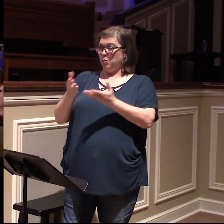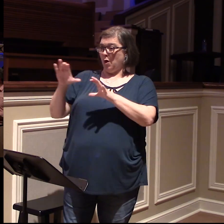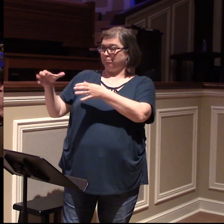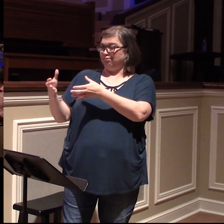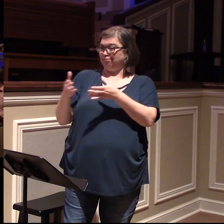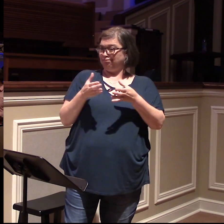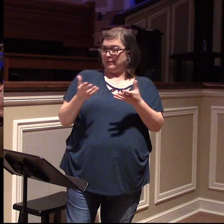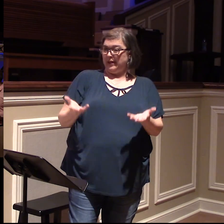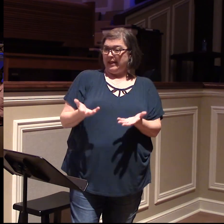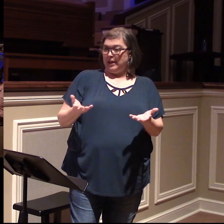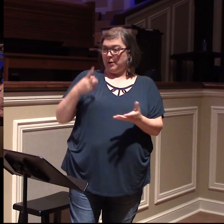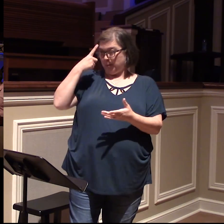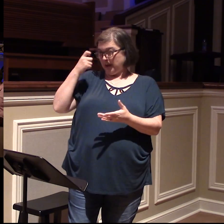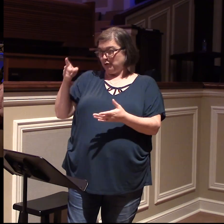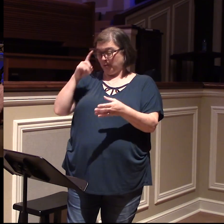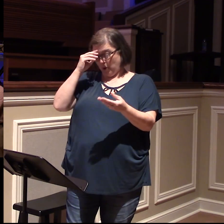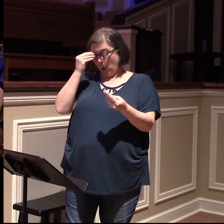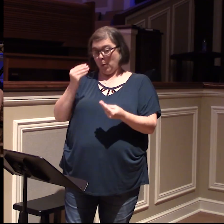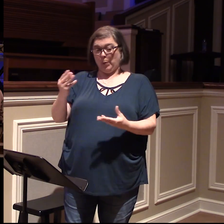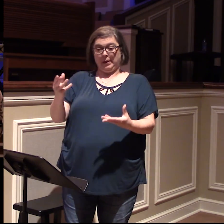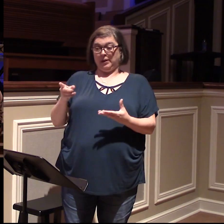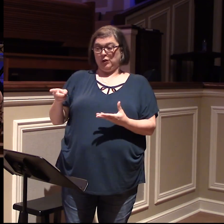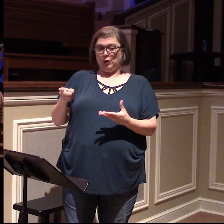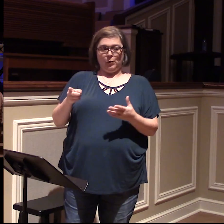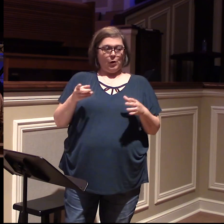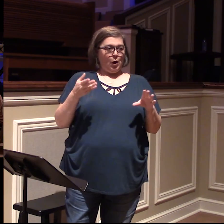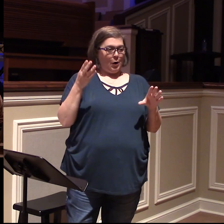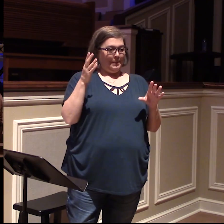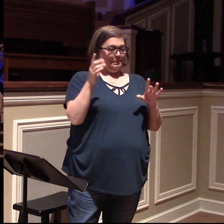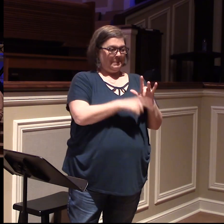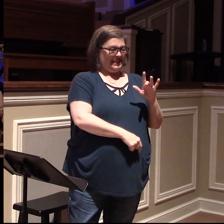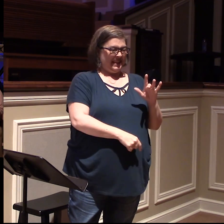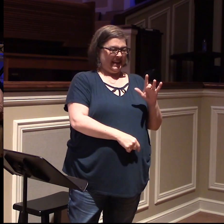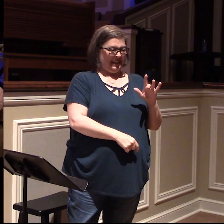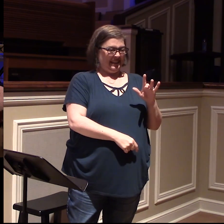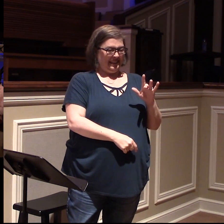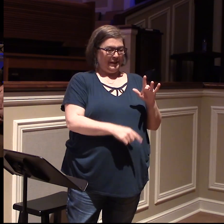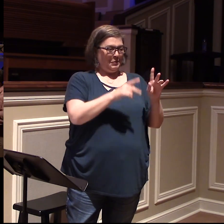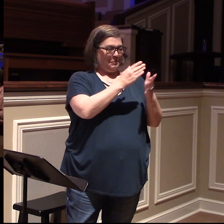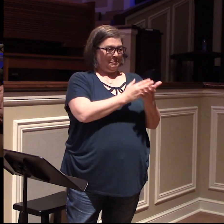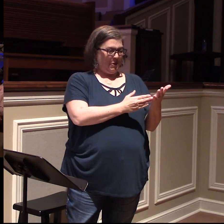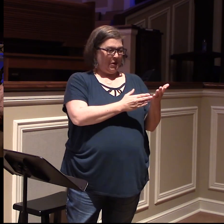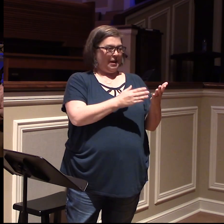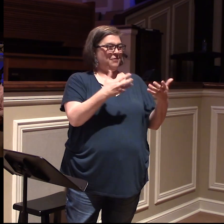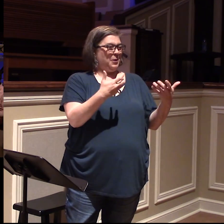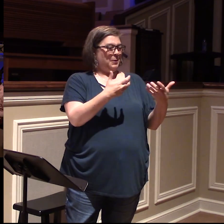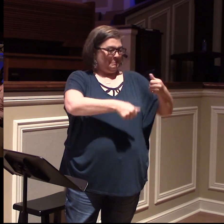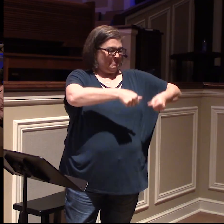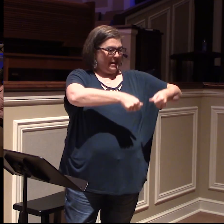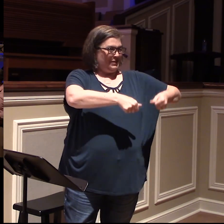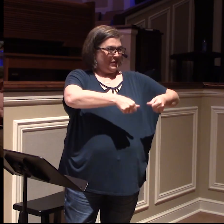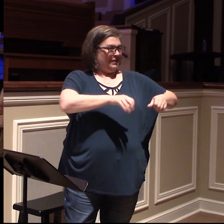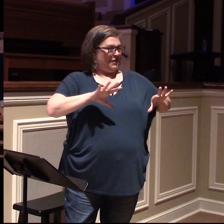his image because you've been obedient today. You're the missing piece of our puzzle. And so we're excited to see how God sanctifies us and makes us more like